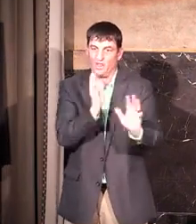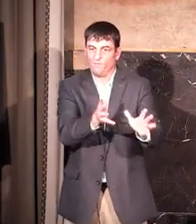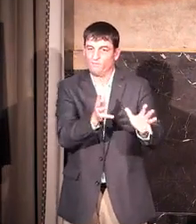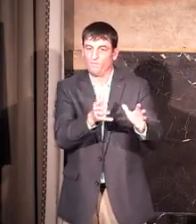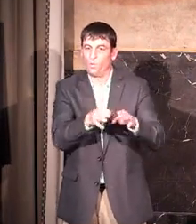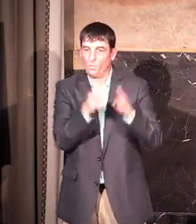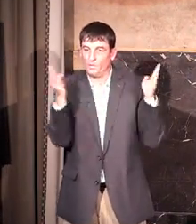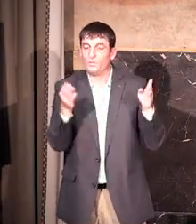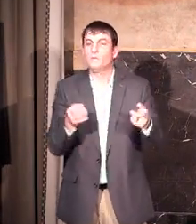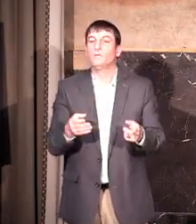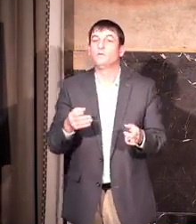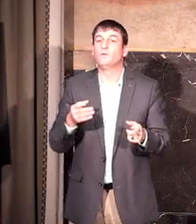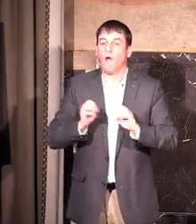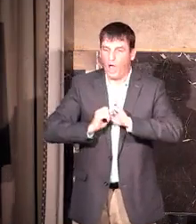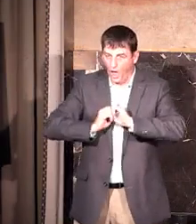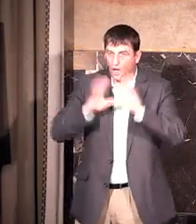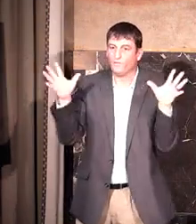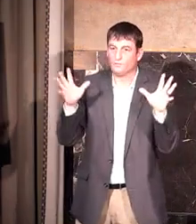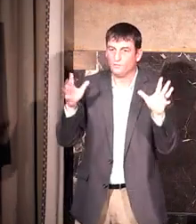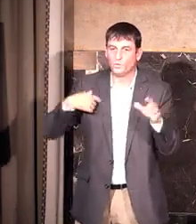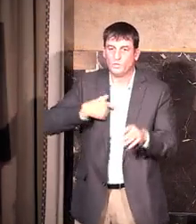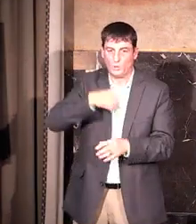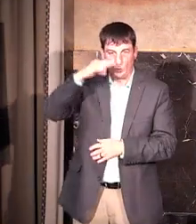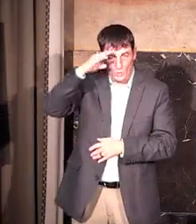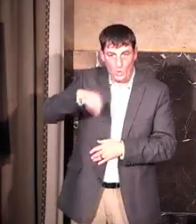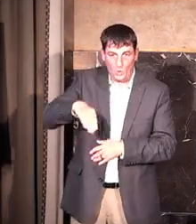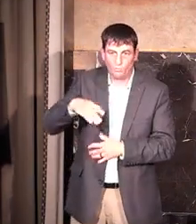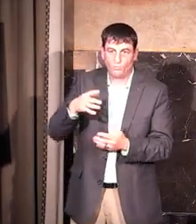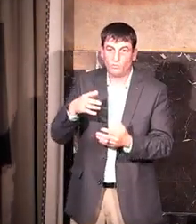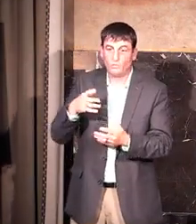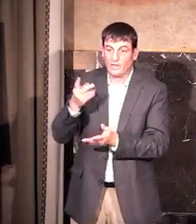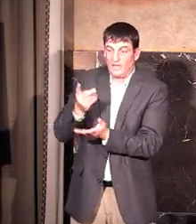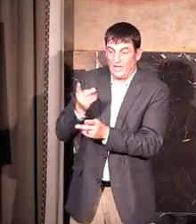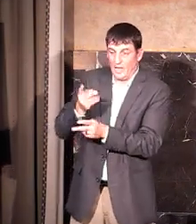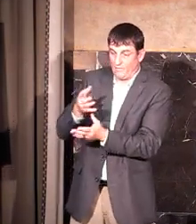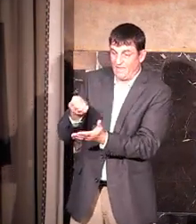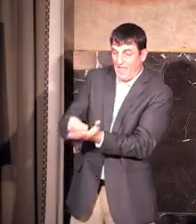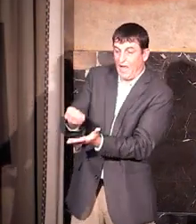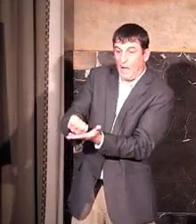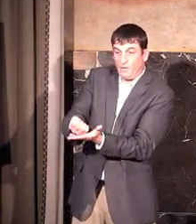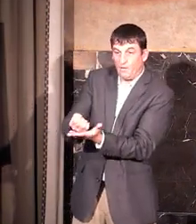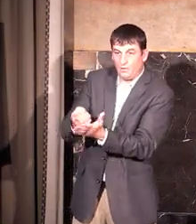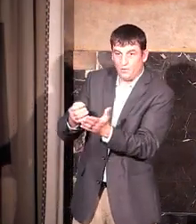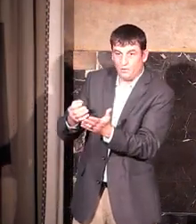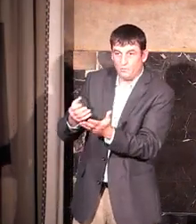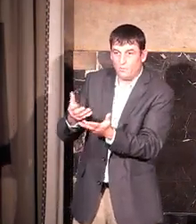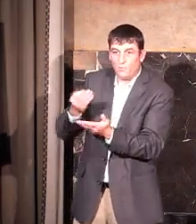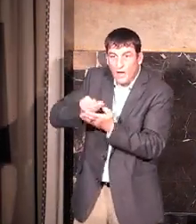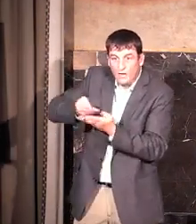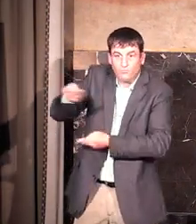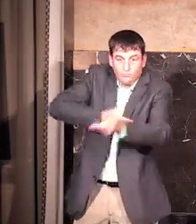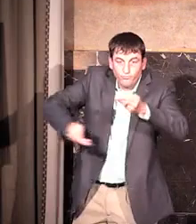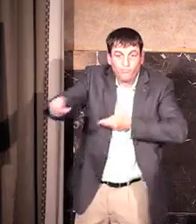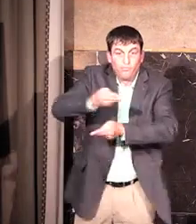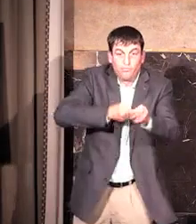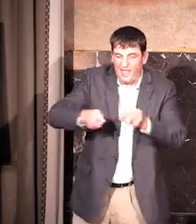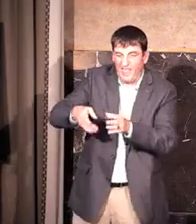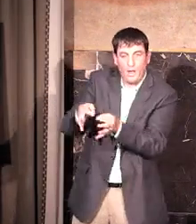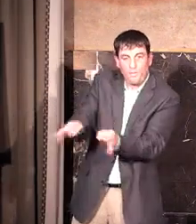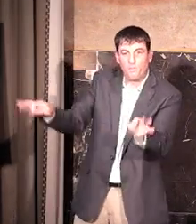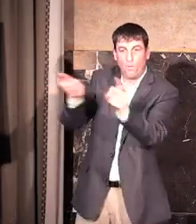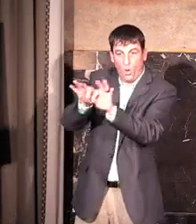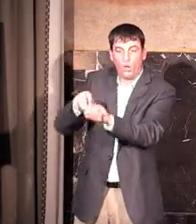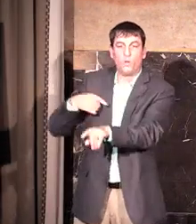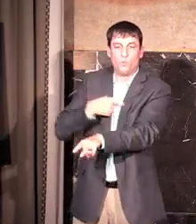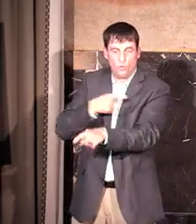we obviously know the importance of keeping the economy going, and we're going to try to re-engage more and more of that as we're able to